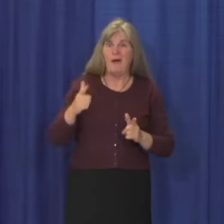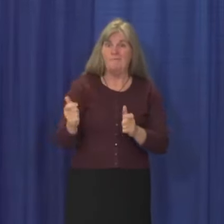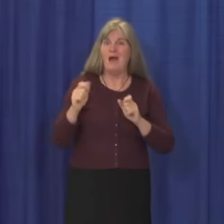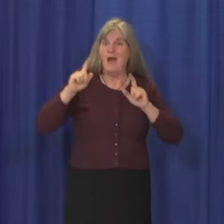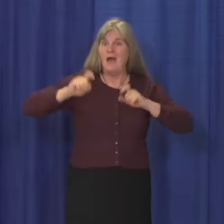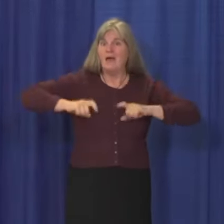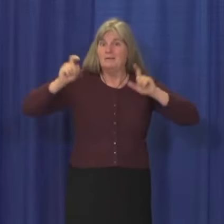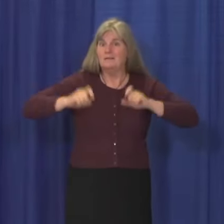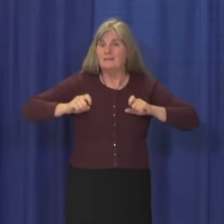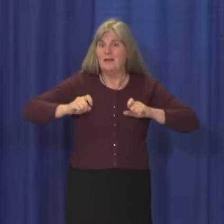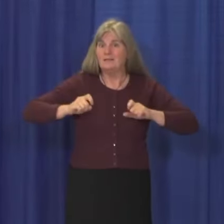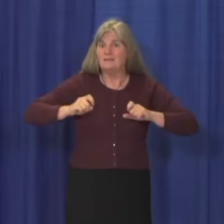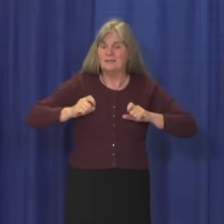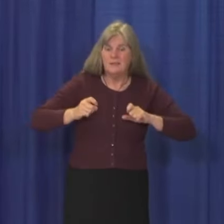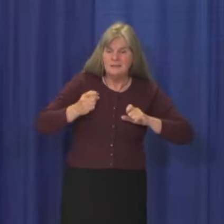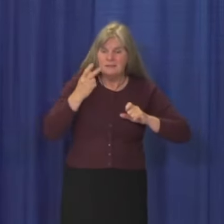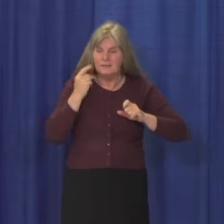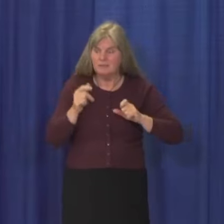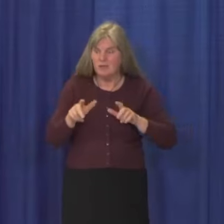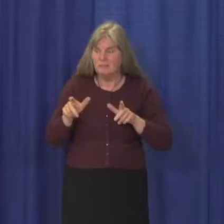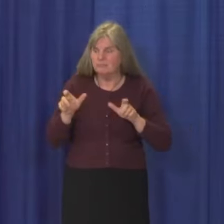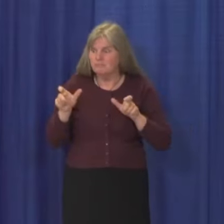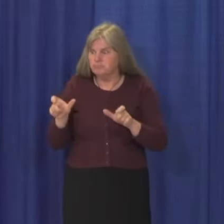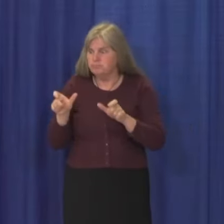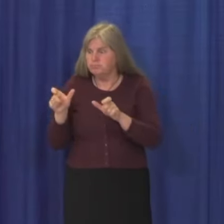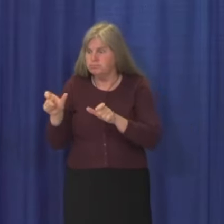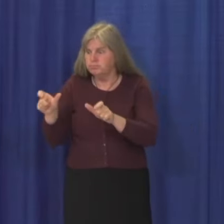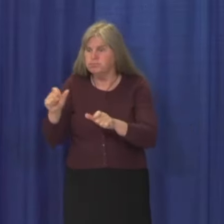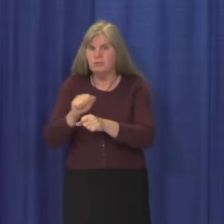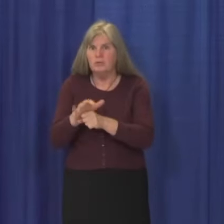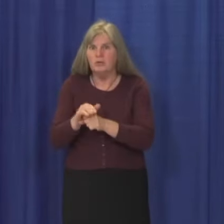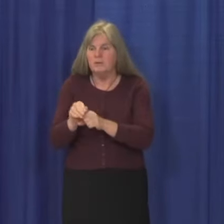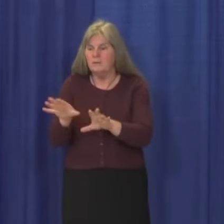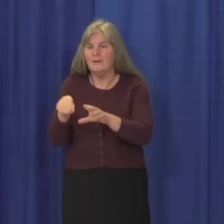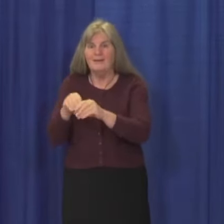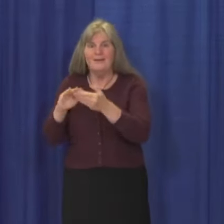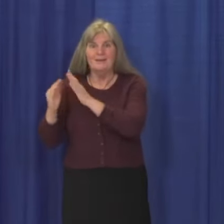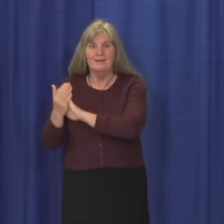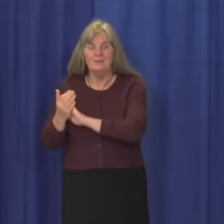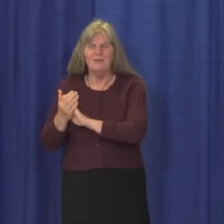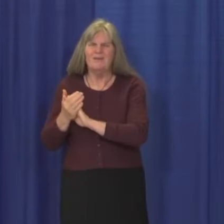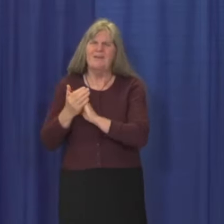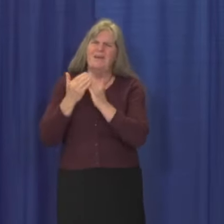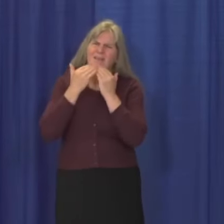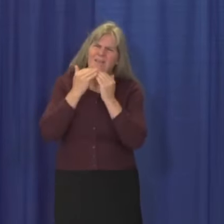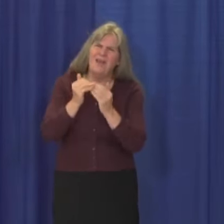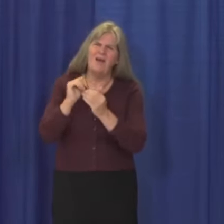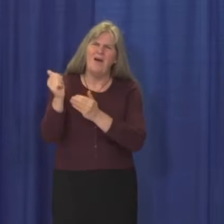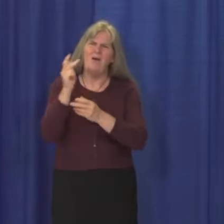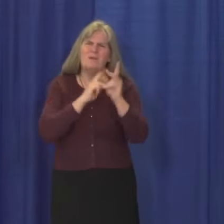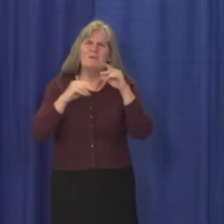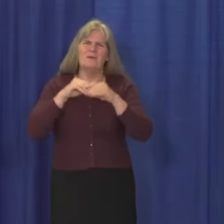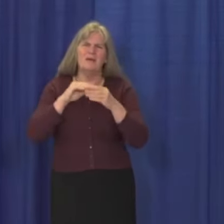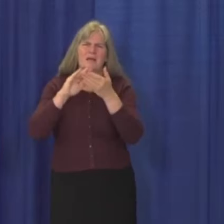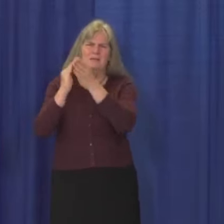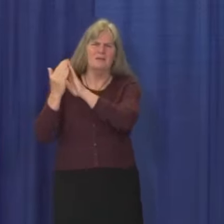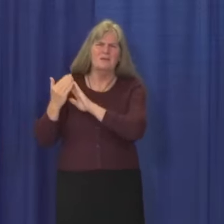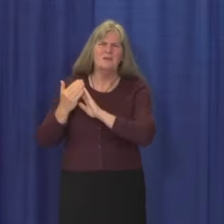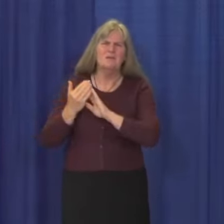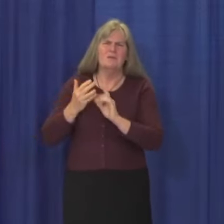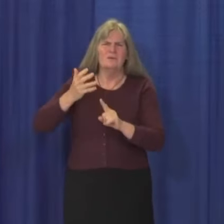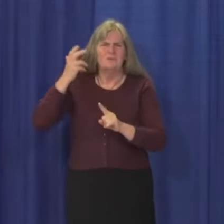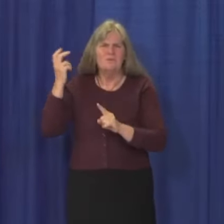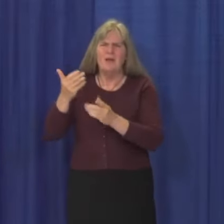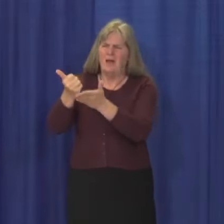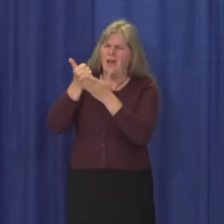to contain the spread of COVID-19. And I want to thank every community partner who have helped with these efforts, which have been very,